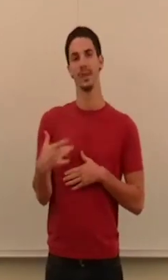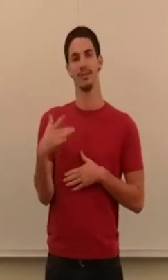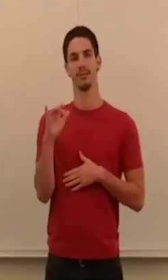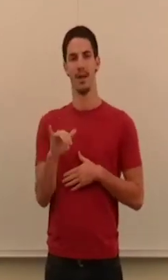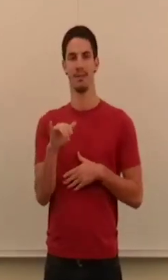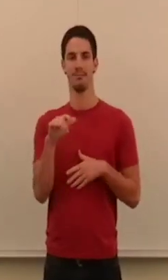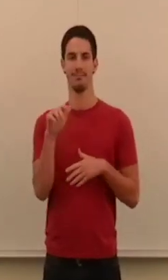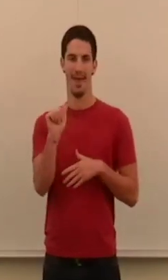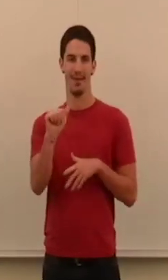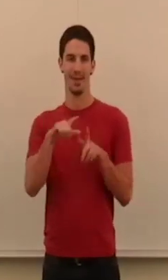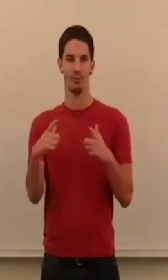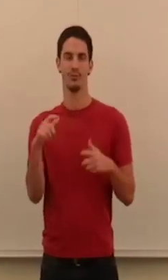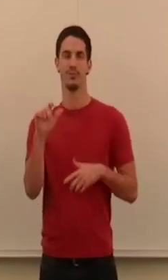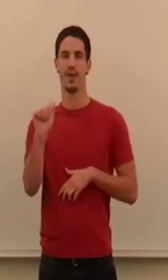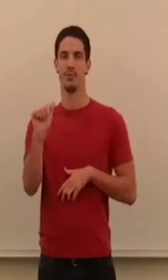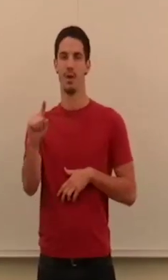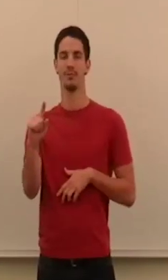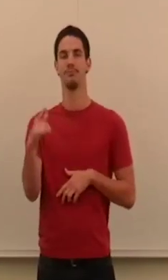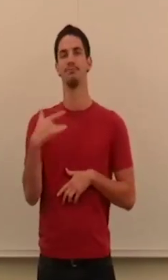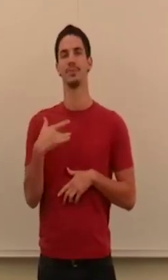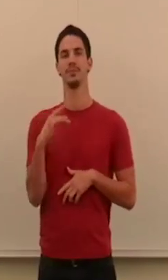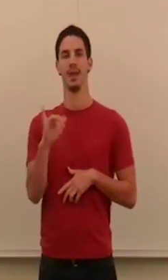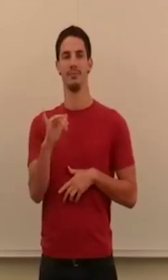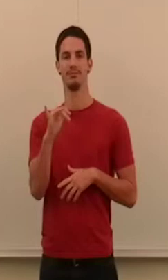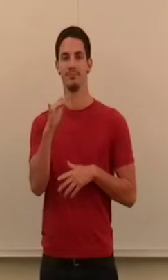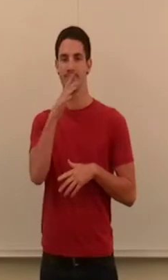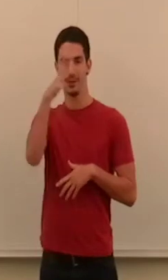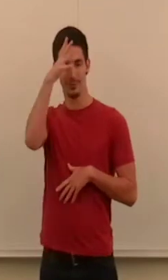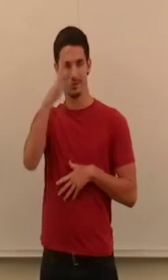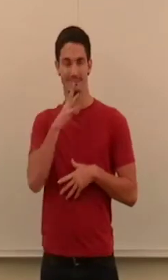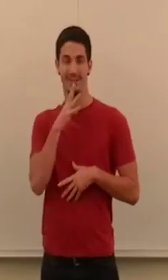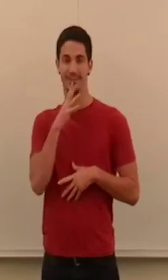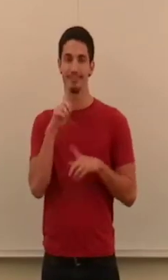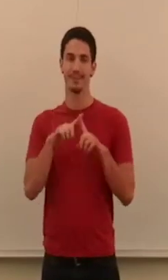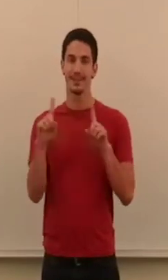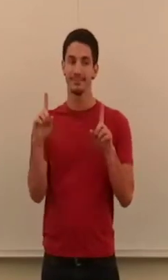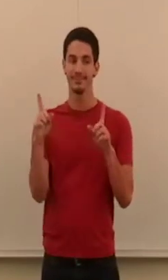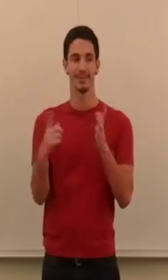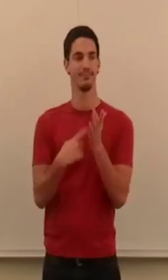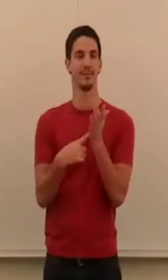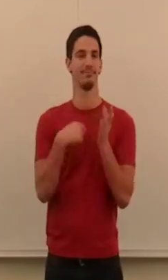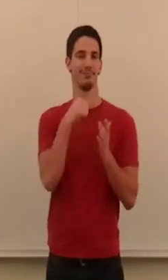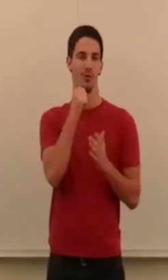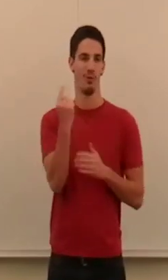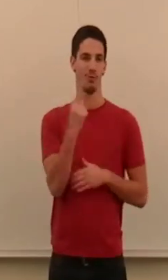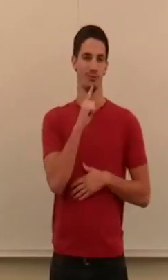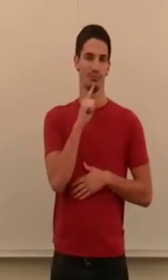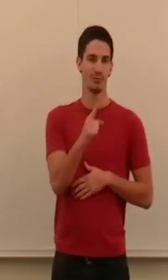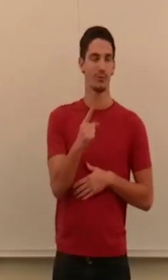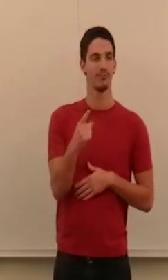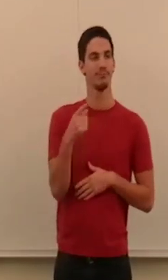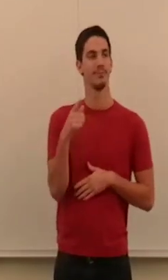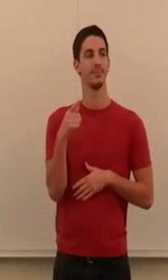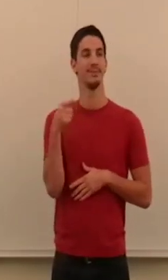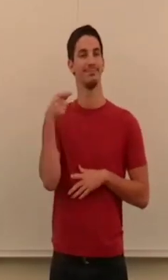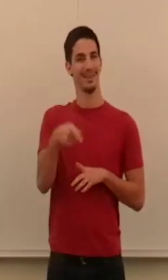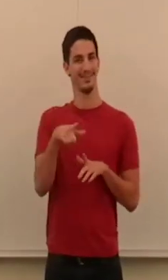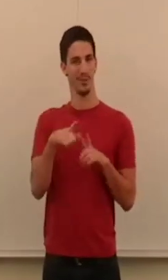your parents speak. However, this is not always true. This language is the one in which you are the most fluent and